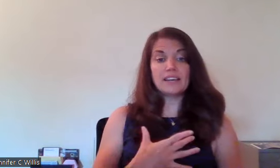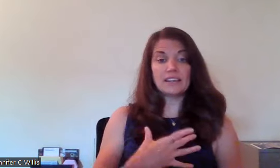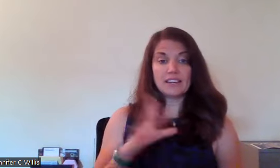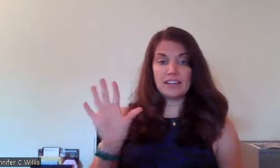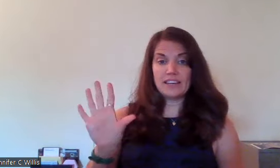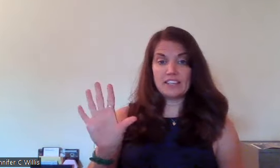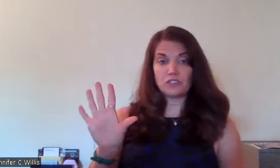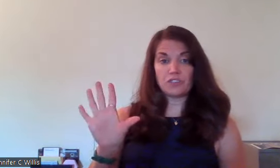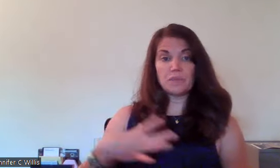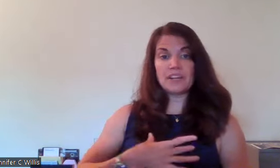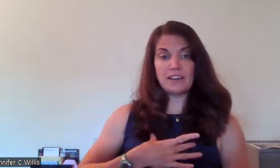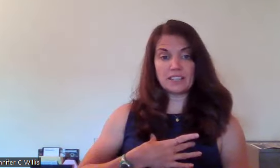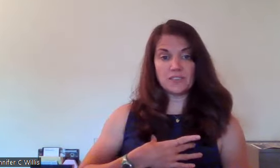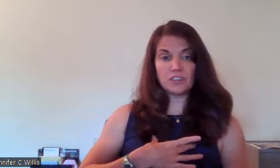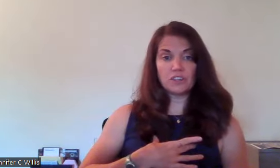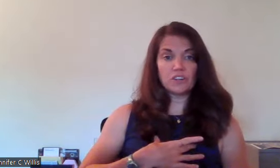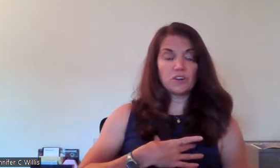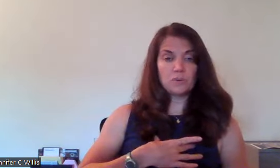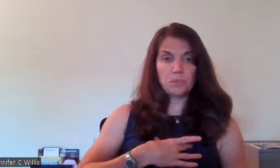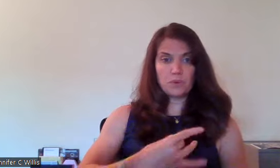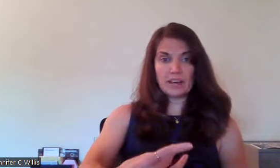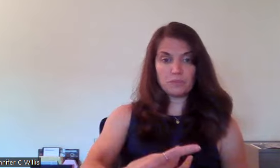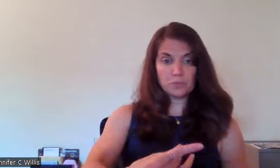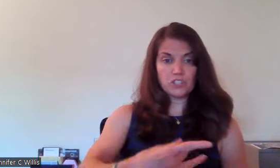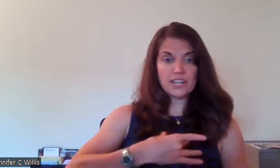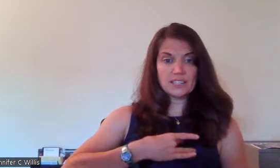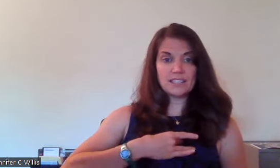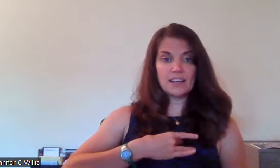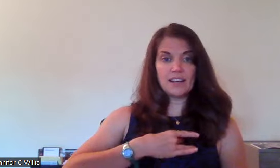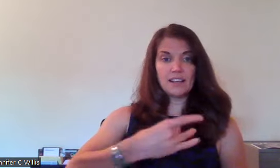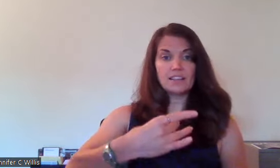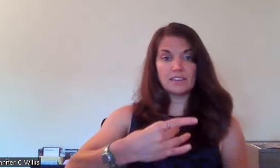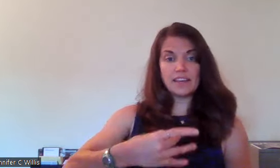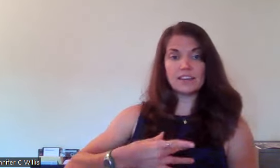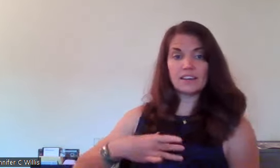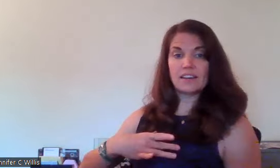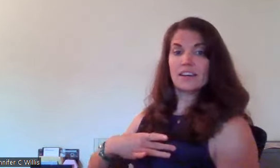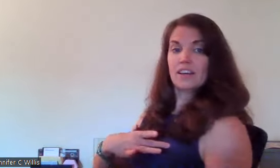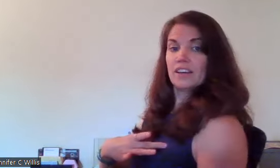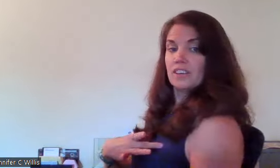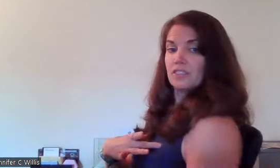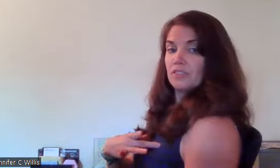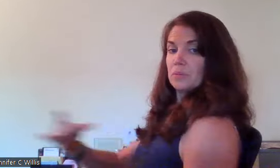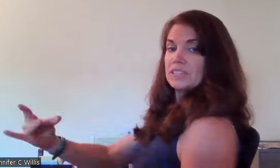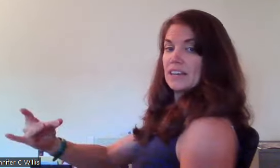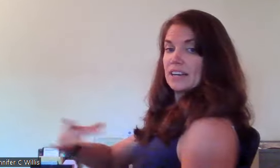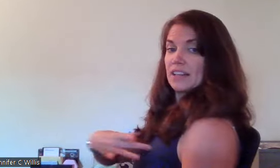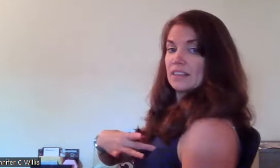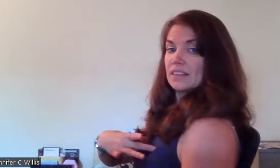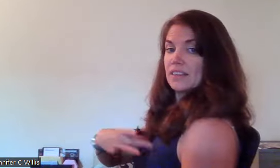Like is your thumb and index finger pulling out from your chest. Like. Other side.